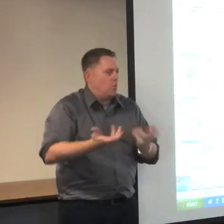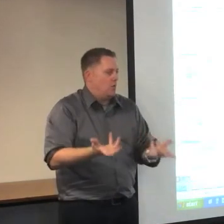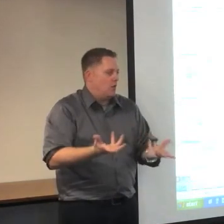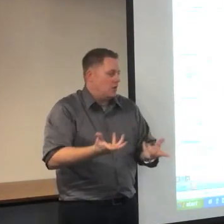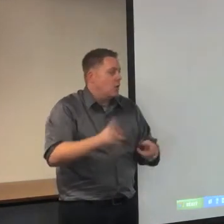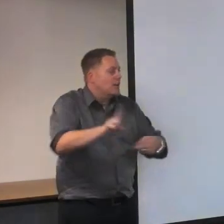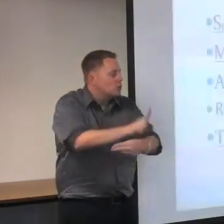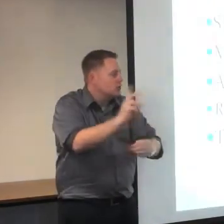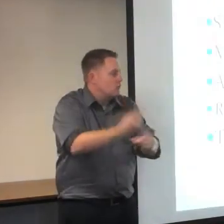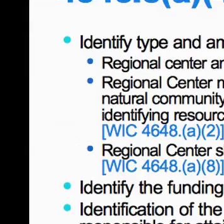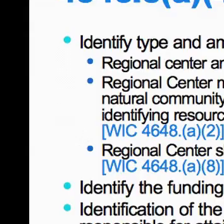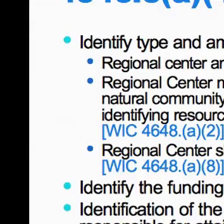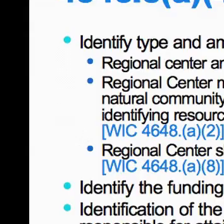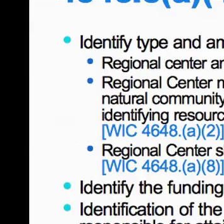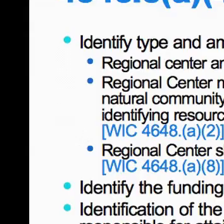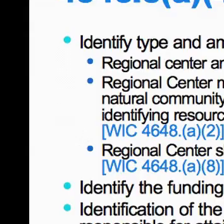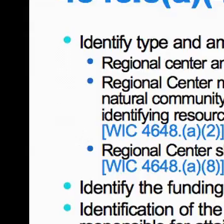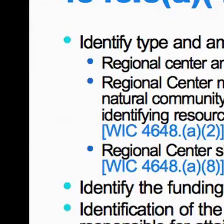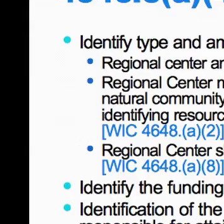put to good use.